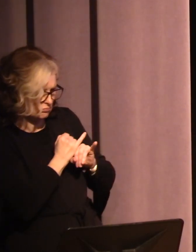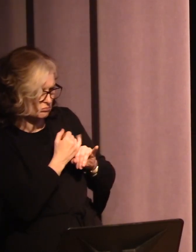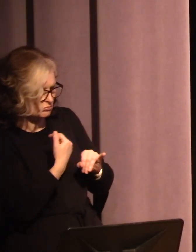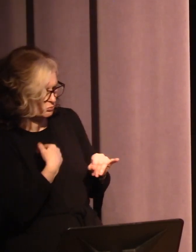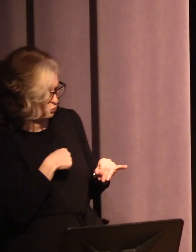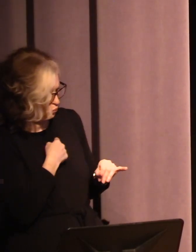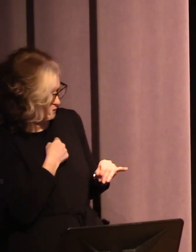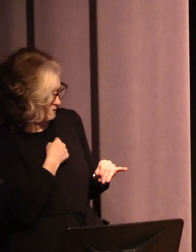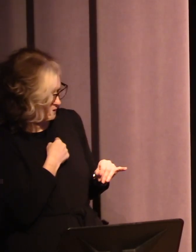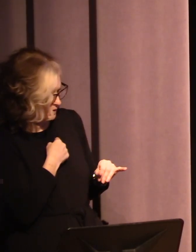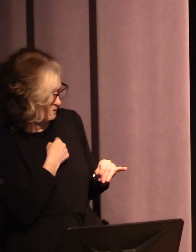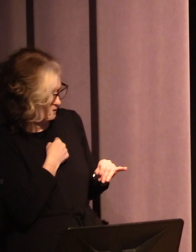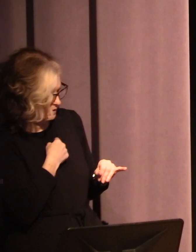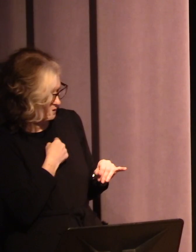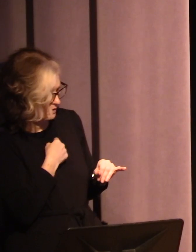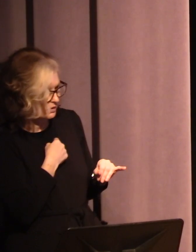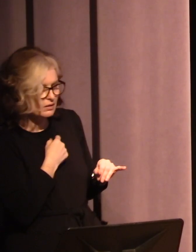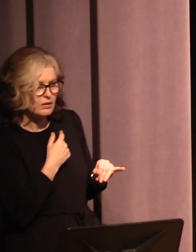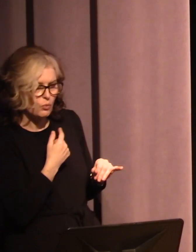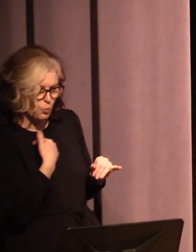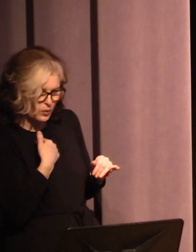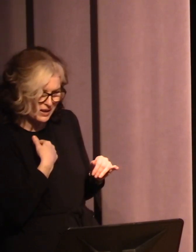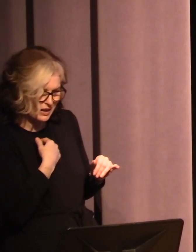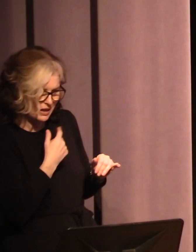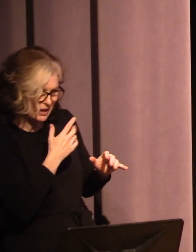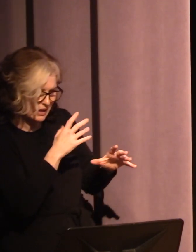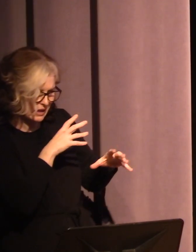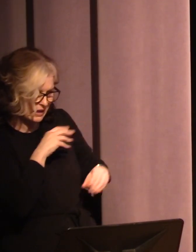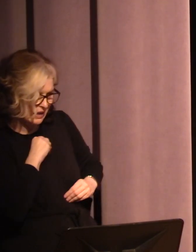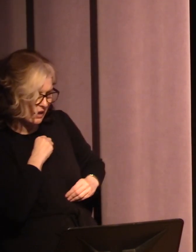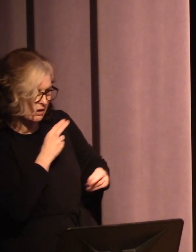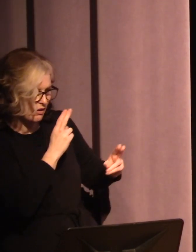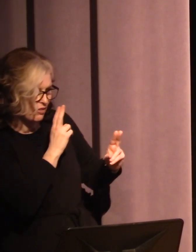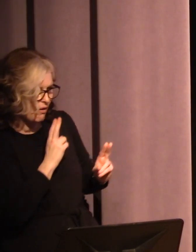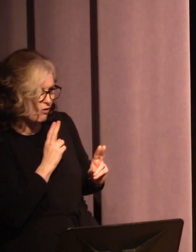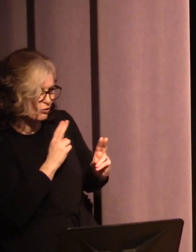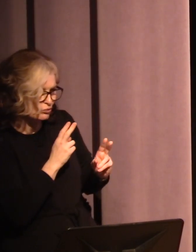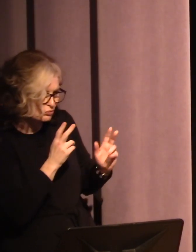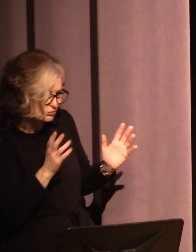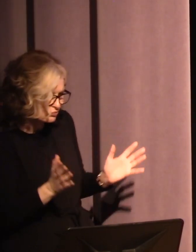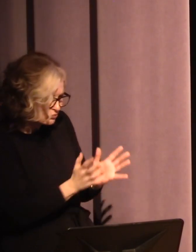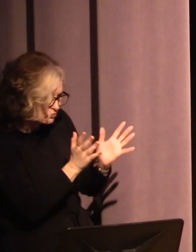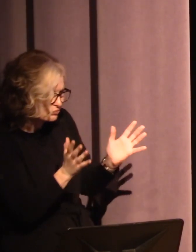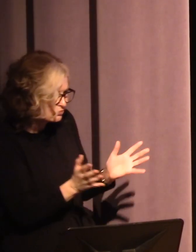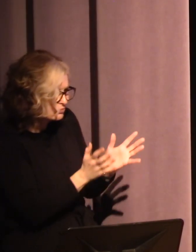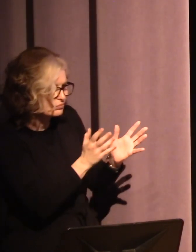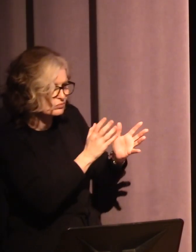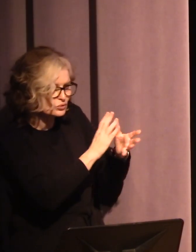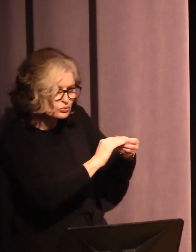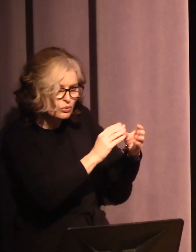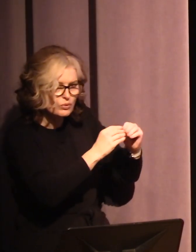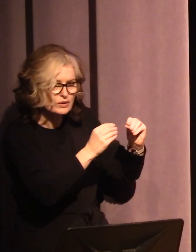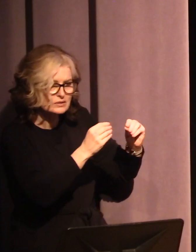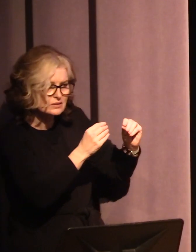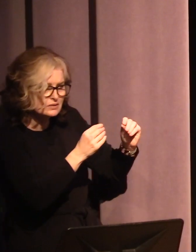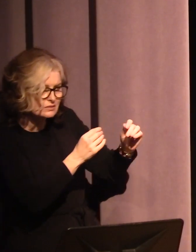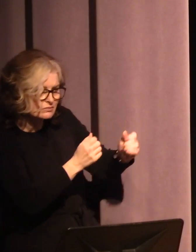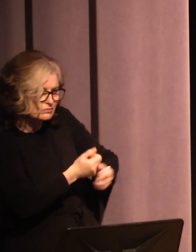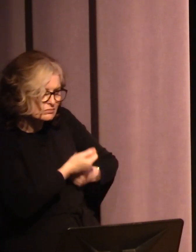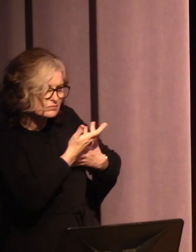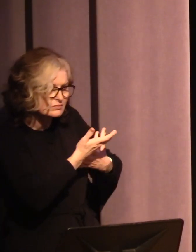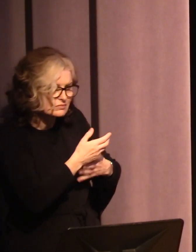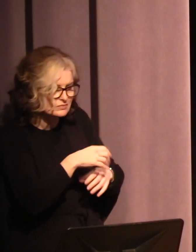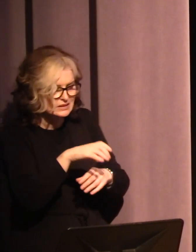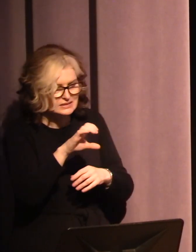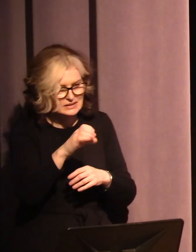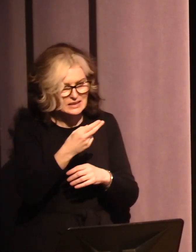we are the privileged ones to shepherd the stories and testimonies of folks like the